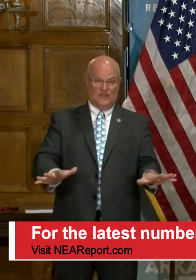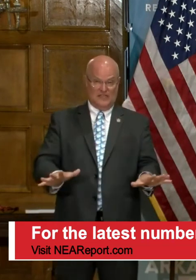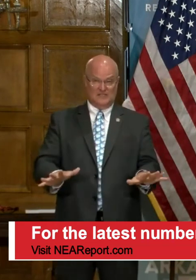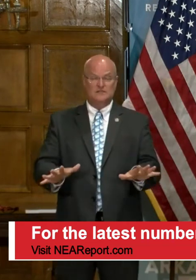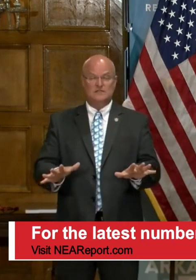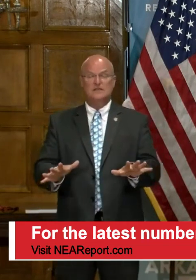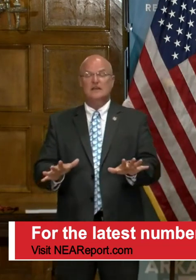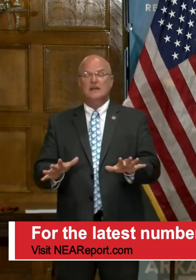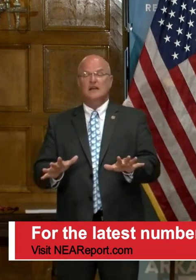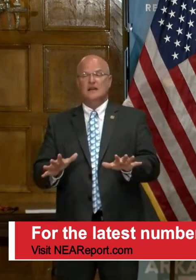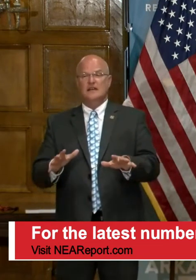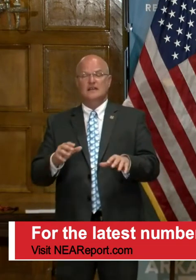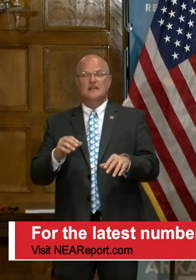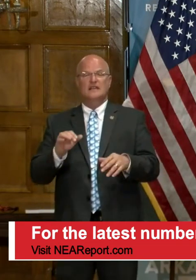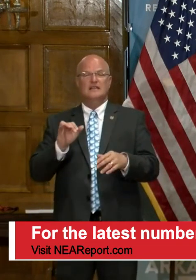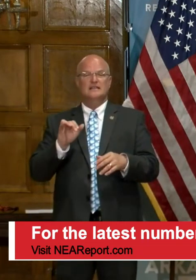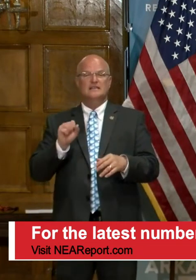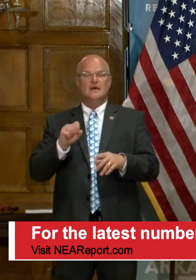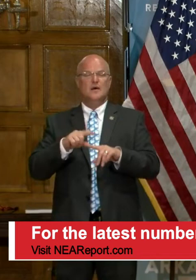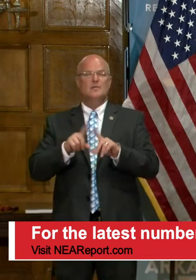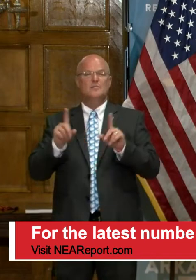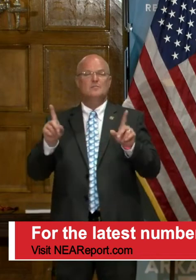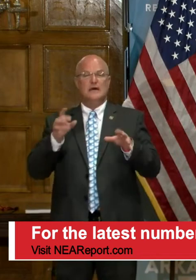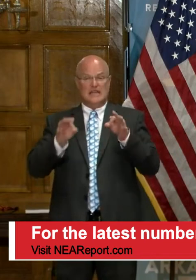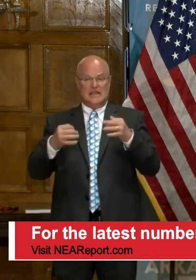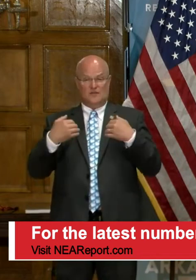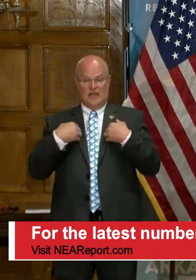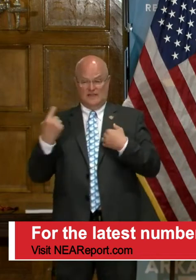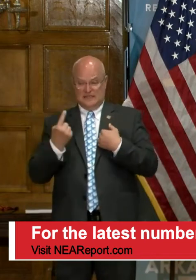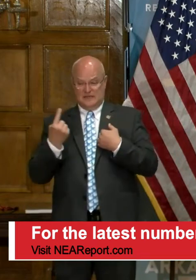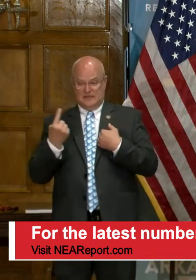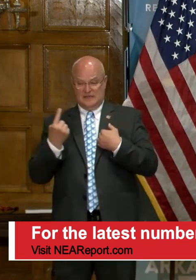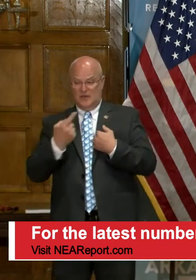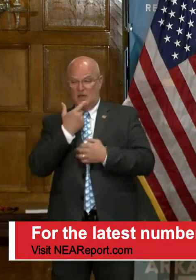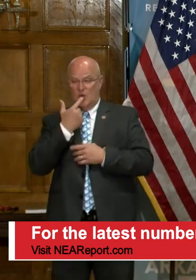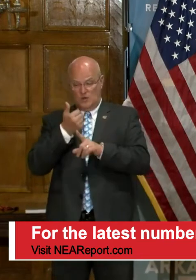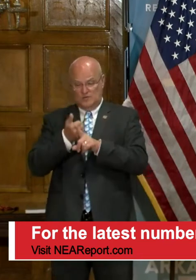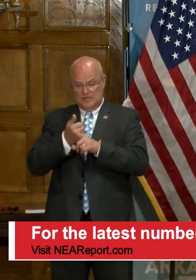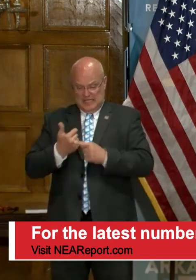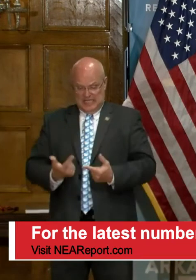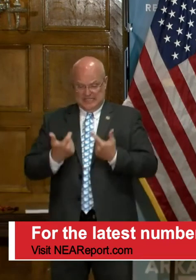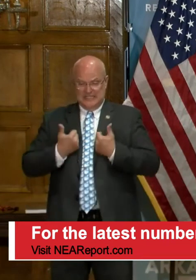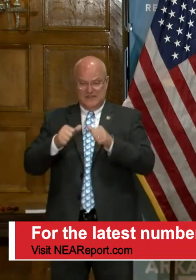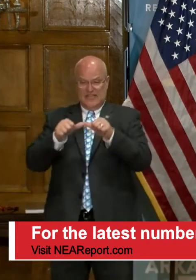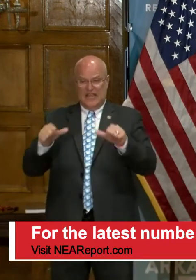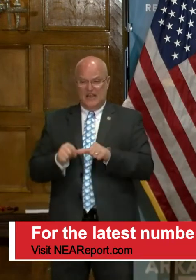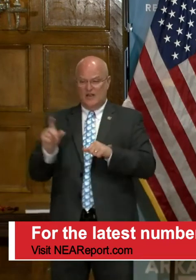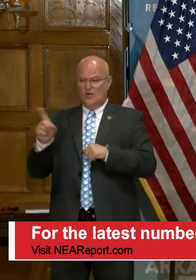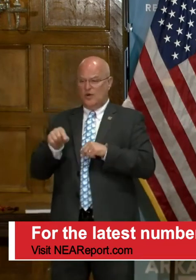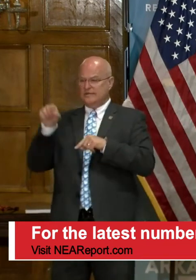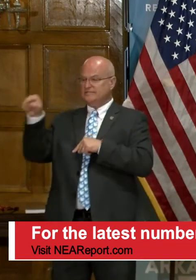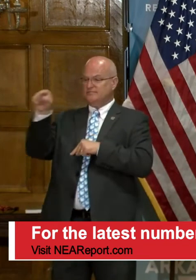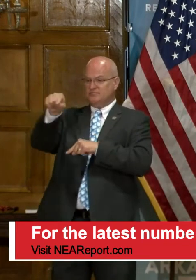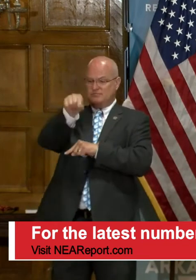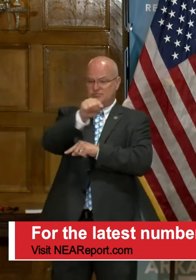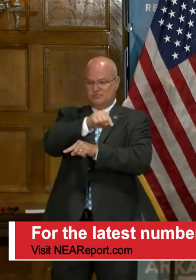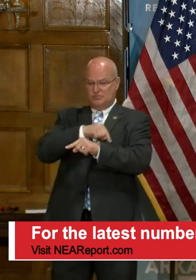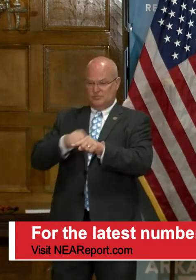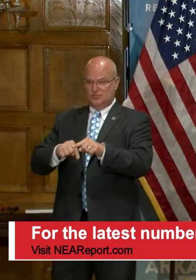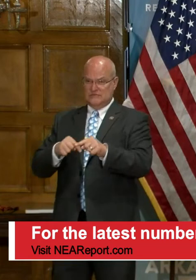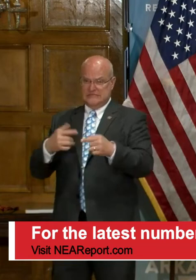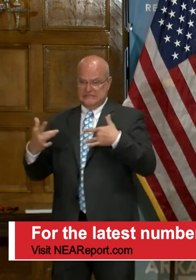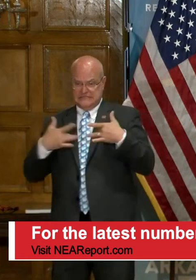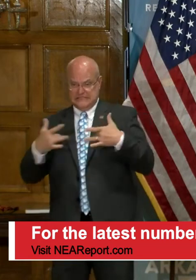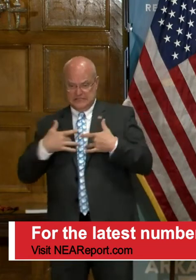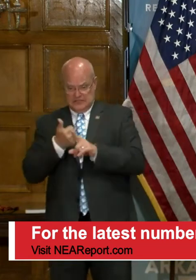to someone with COVID-19, but if we do have someone who's living in an area where there have been quite a few cases and they're